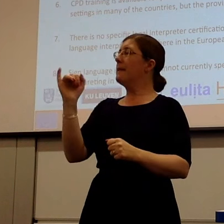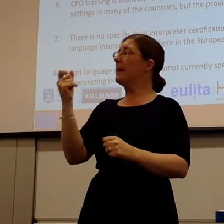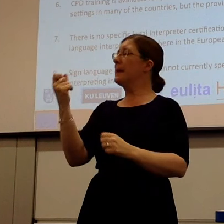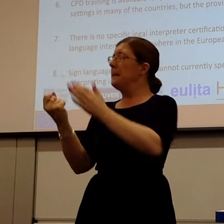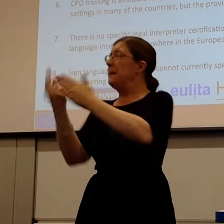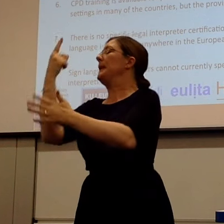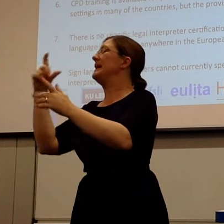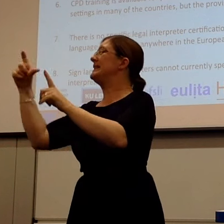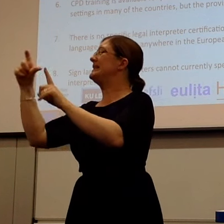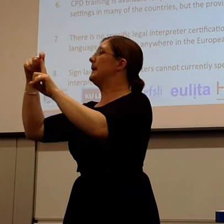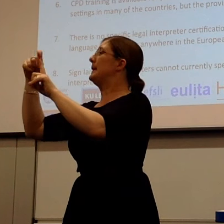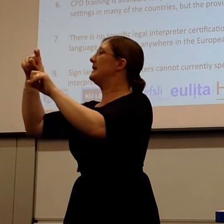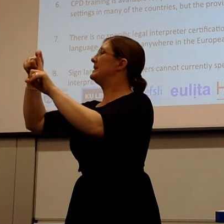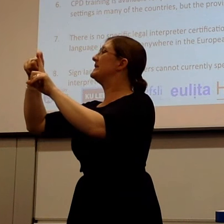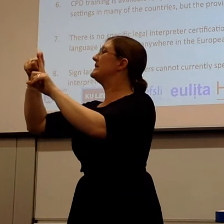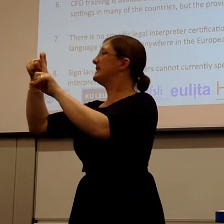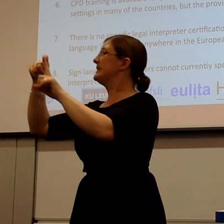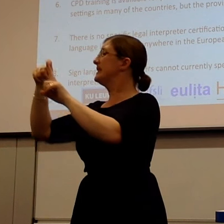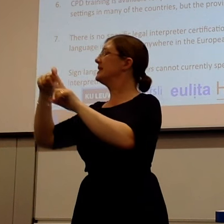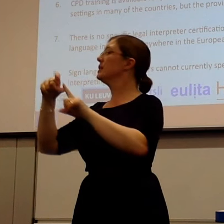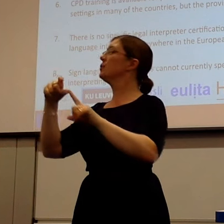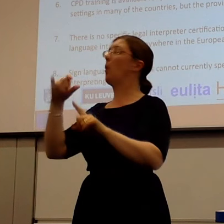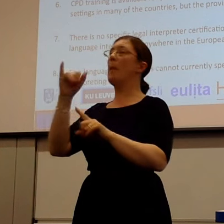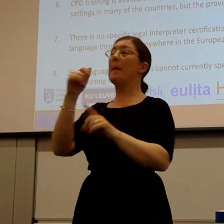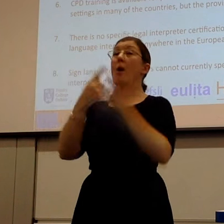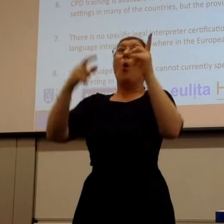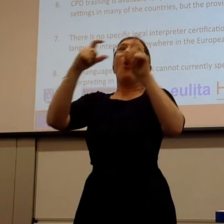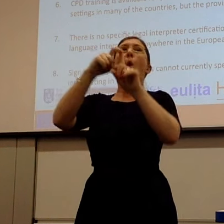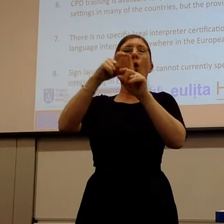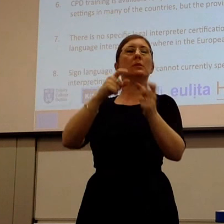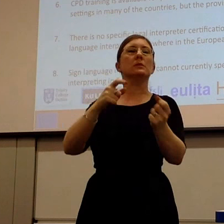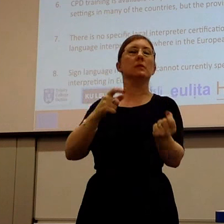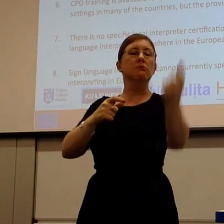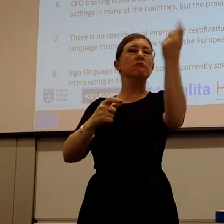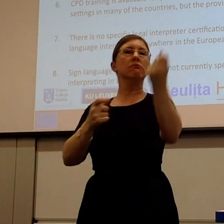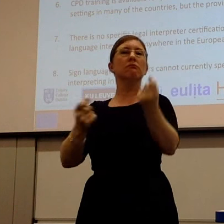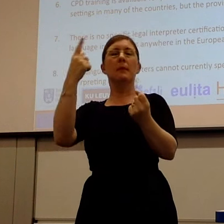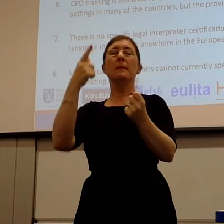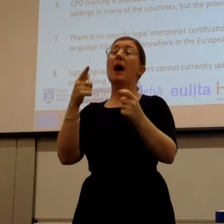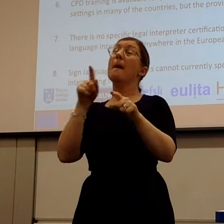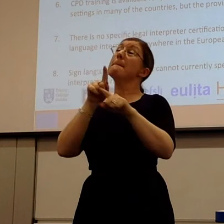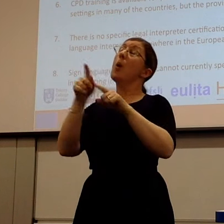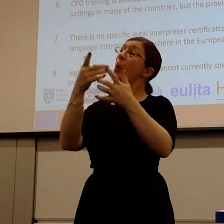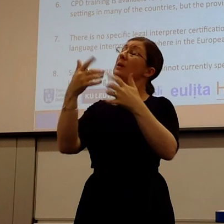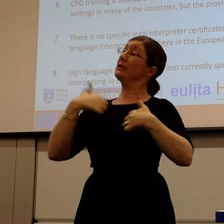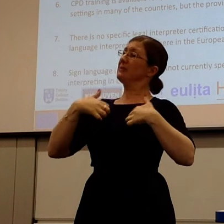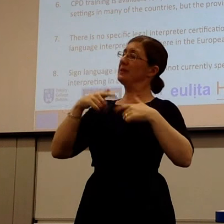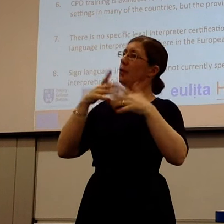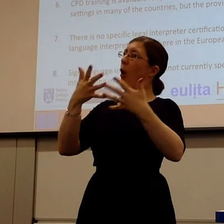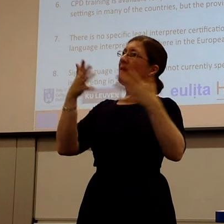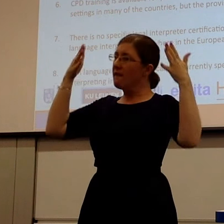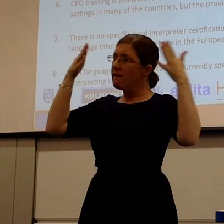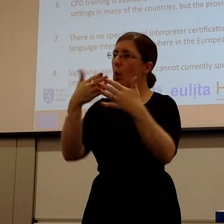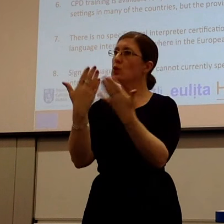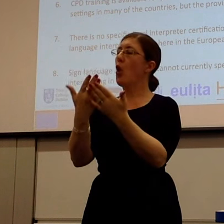A lot of respondents said that there were workshops available, so ad hoc CPD events and short courses, no kind of